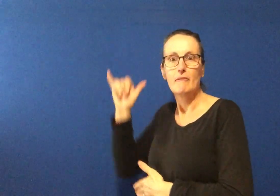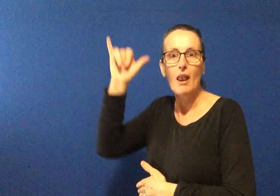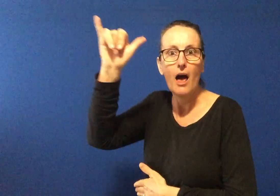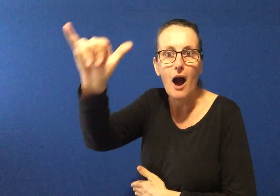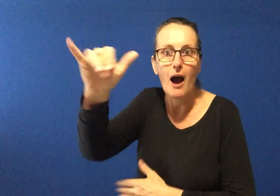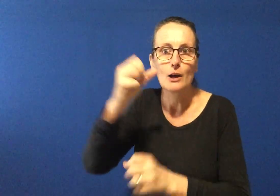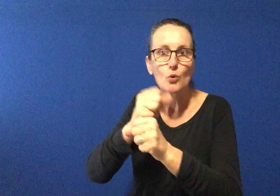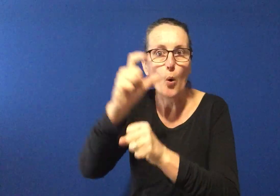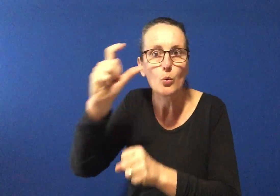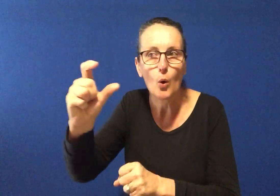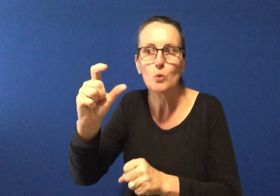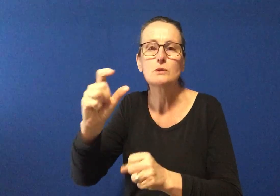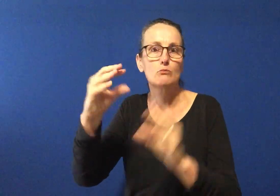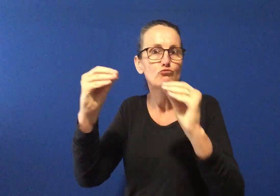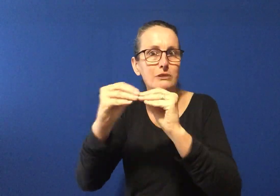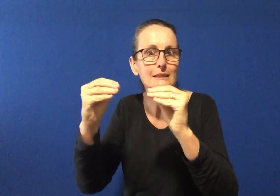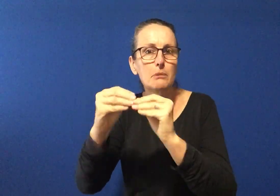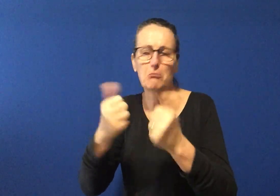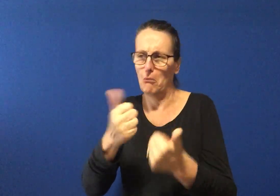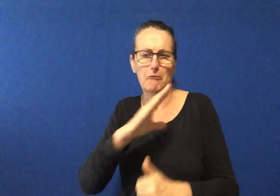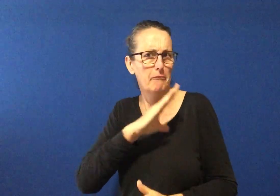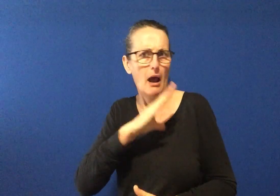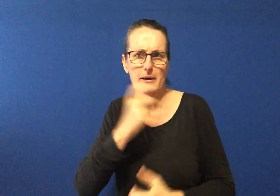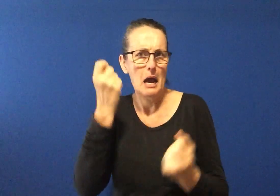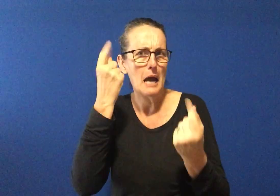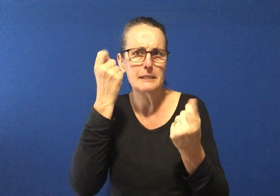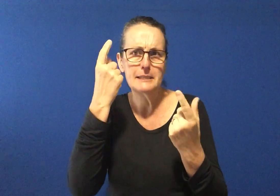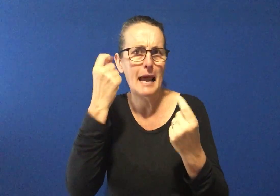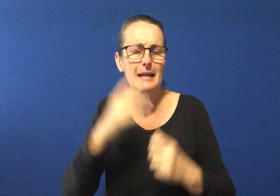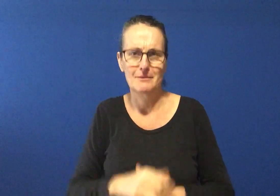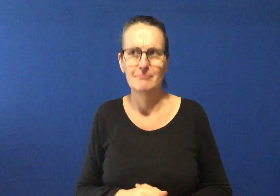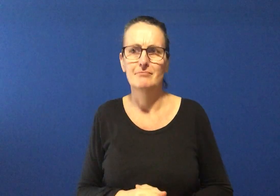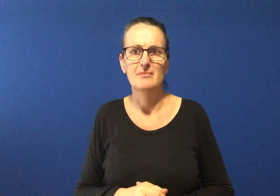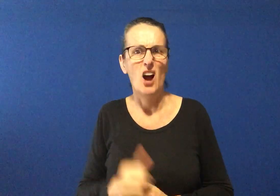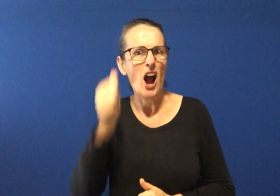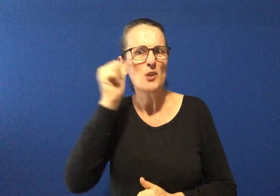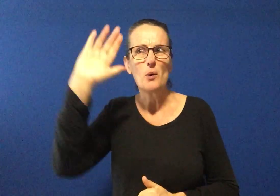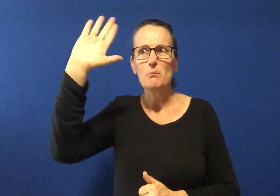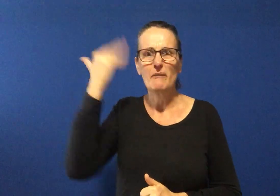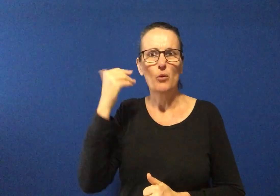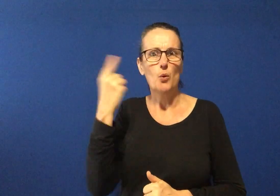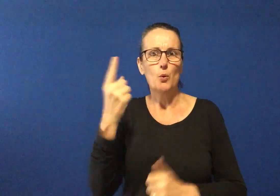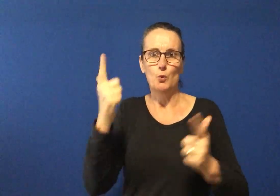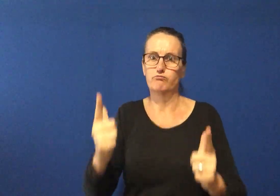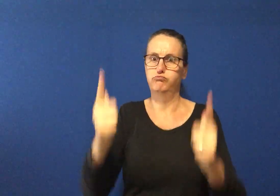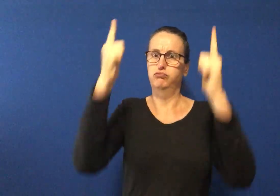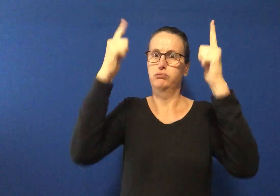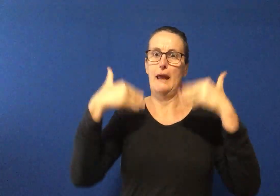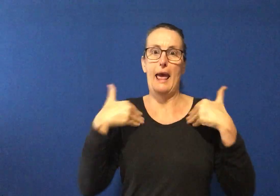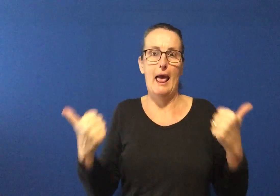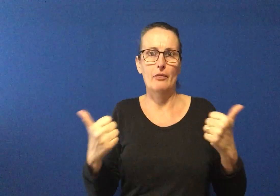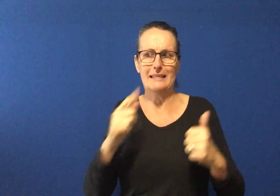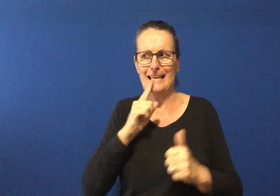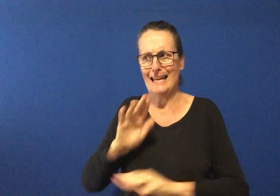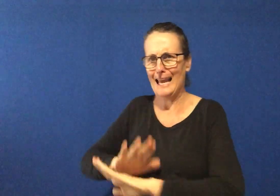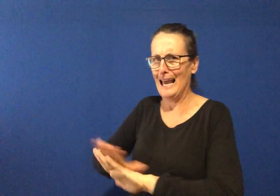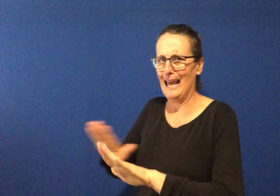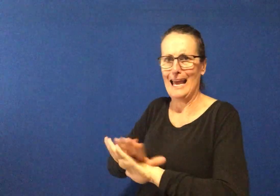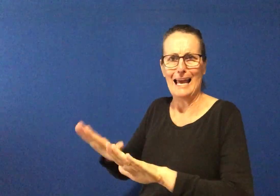and so on, not really where it's coming from. Well, if you're the Chief Medical Officer Chief Health Officer in Queensland, Jeanette Young, that's all I need is planes